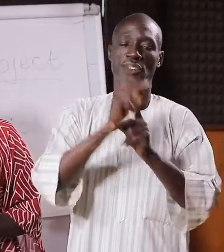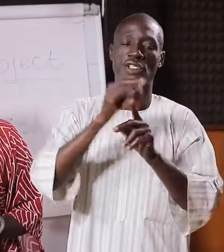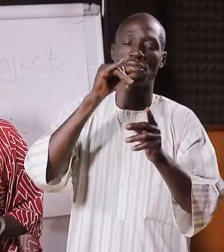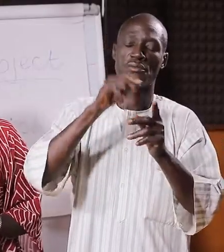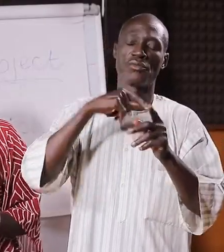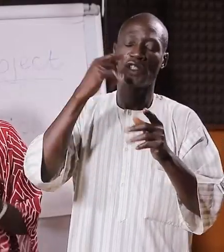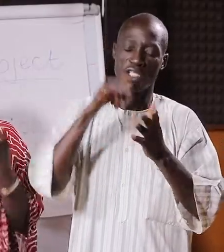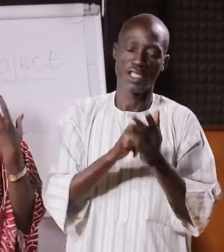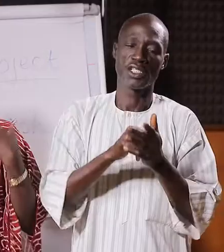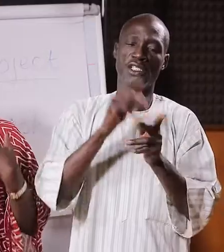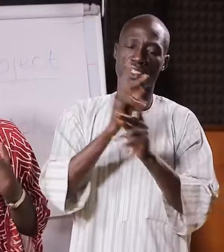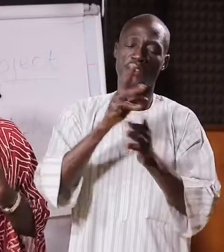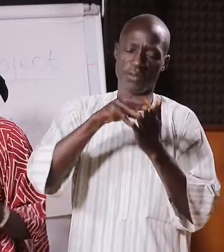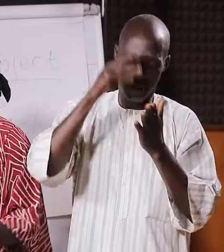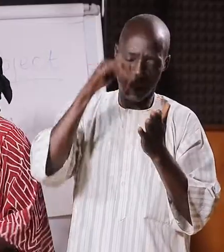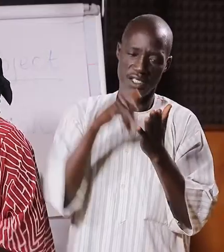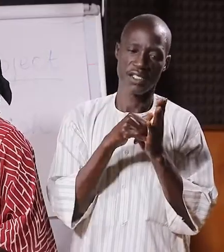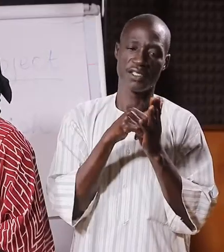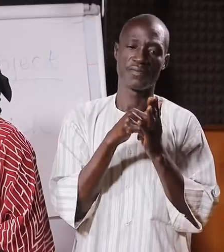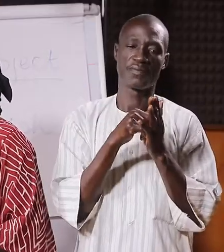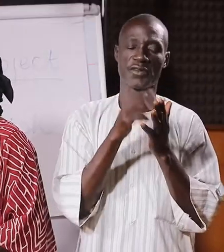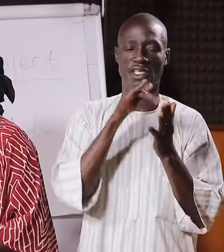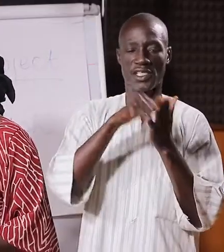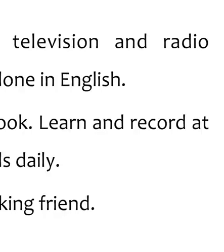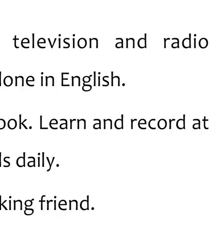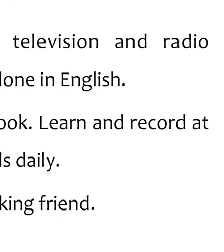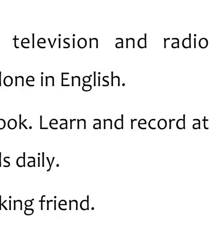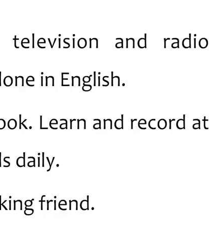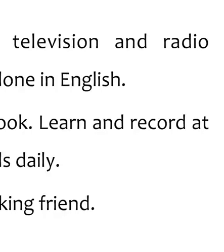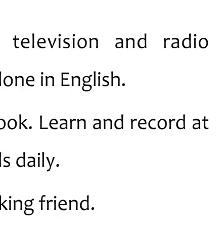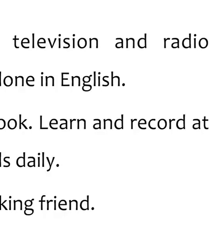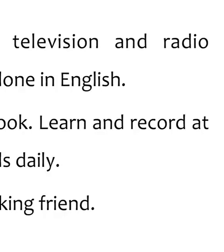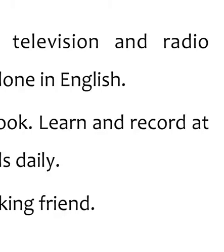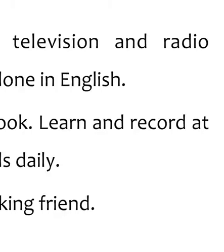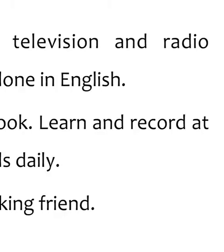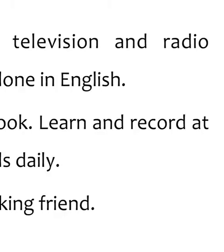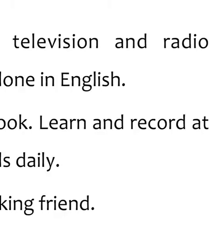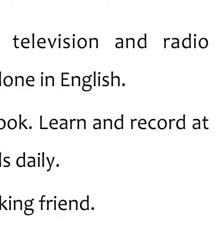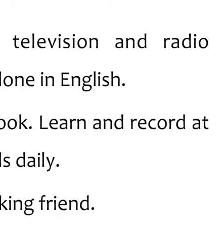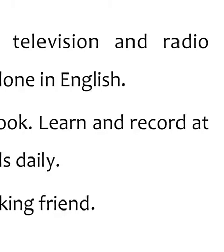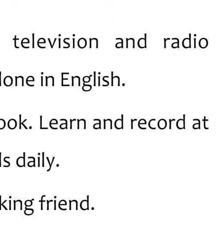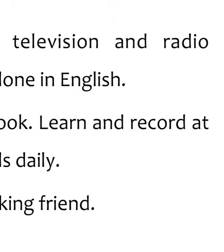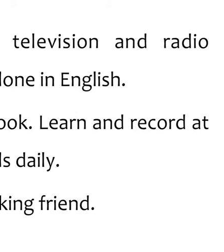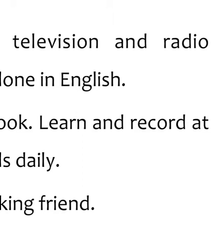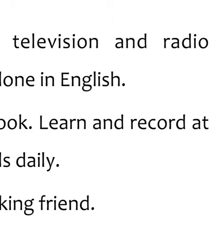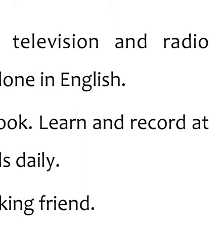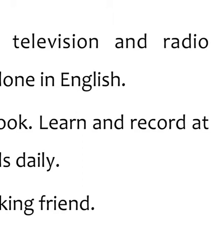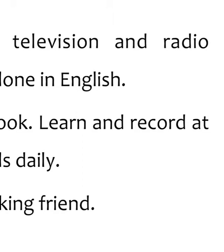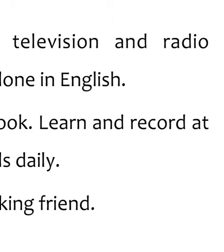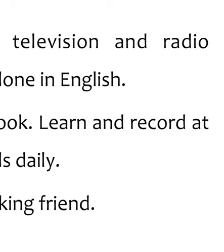it repeatedly and it will stick to your brain. Then, get an English-speaking